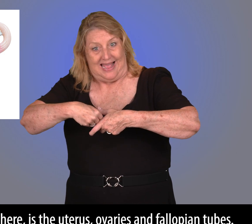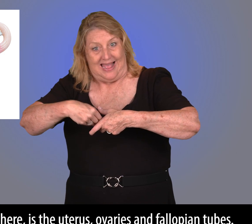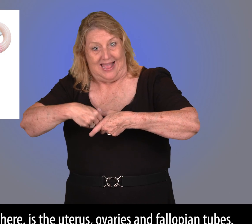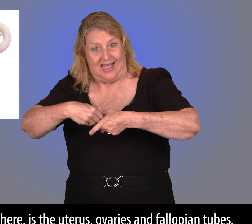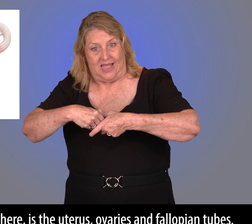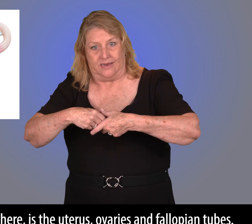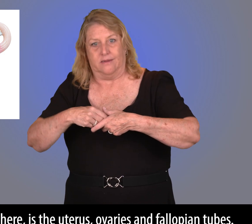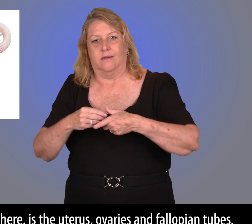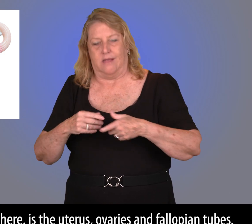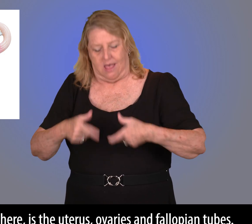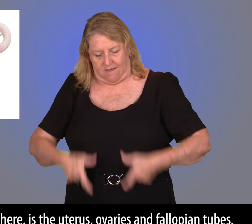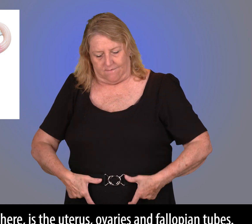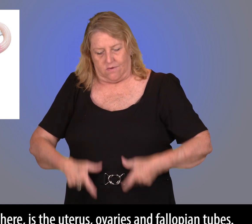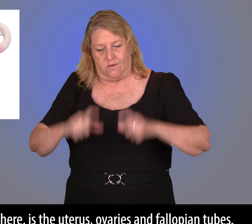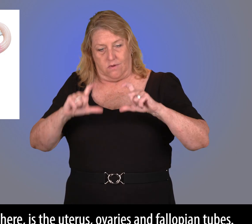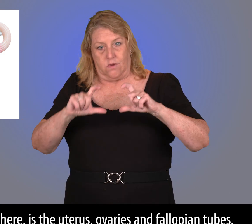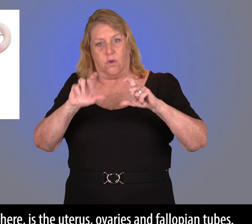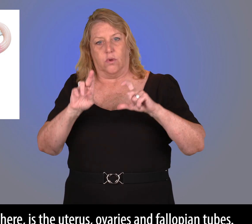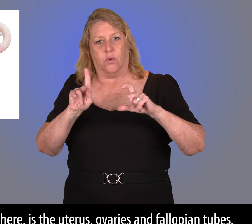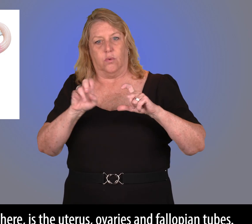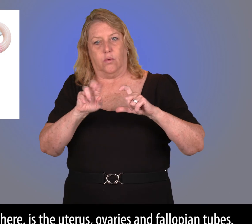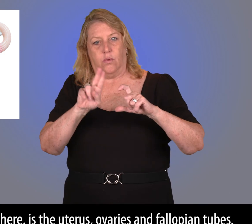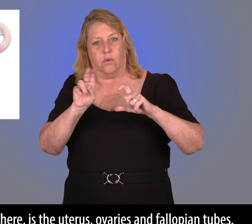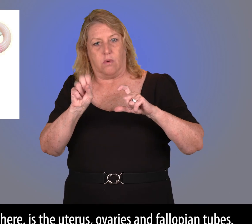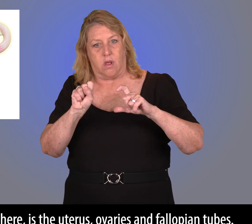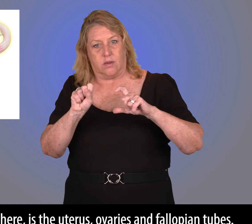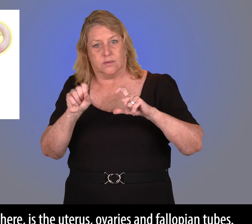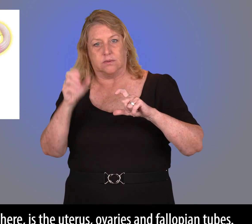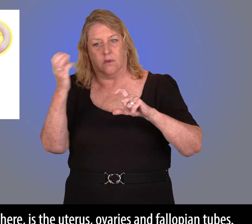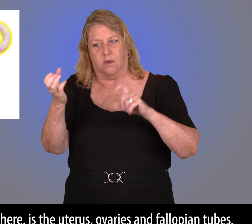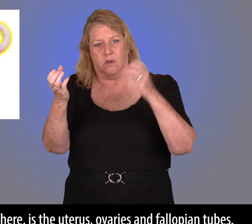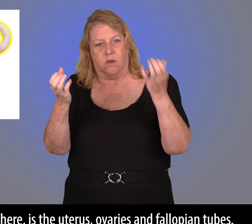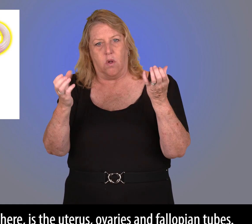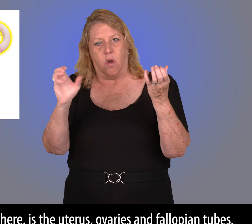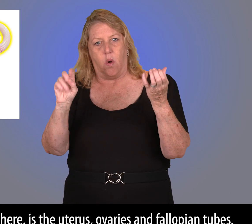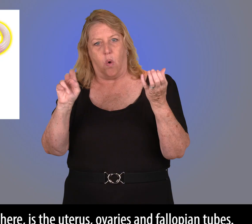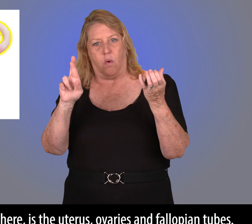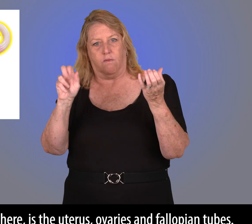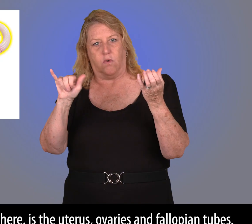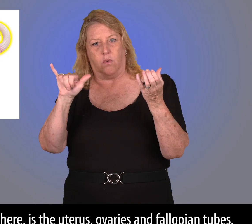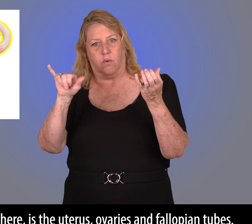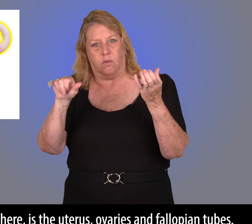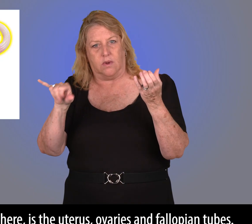is the uterus, ovaries, and fallopian tubes.